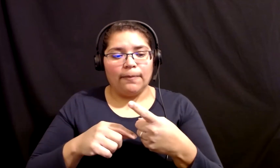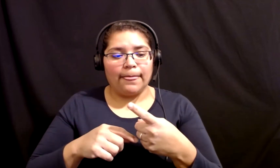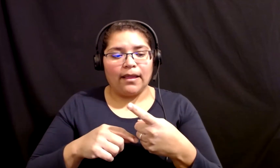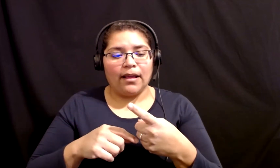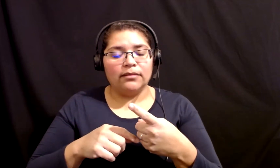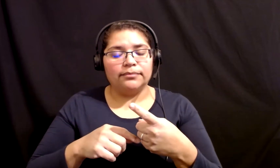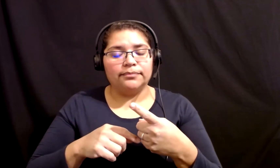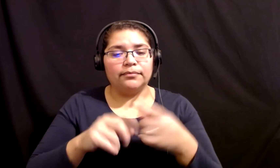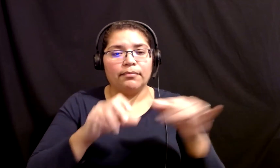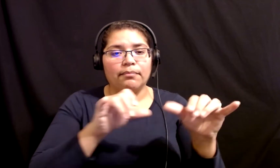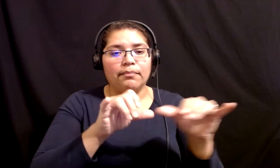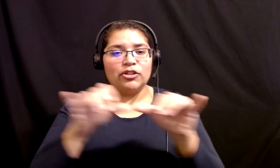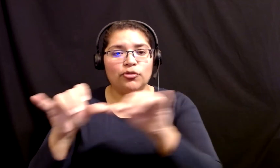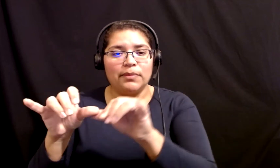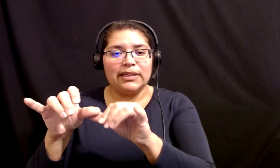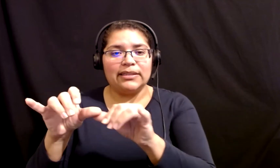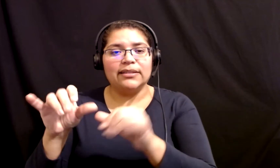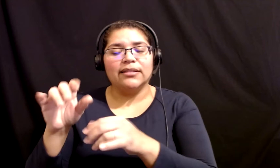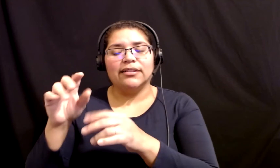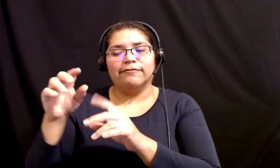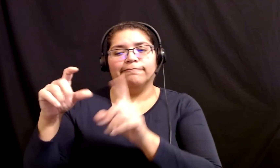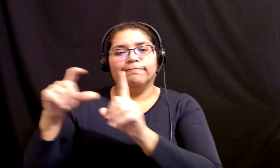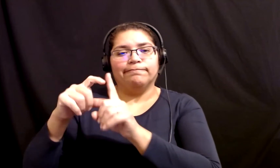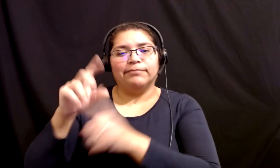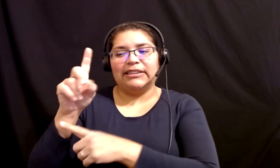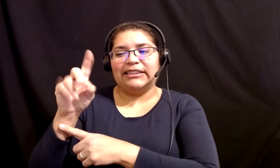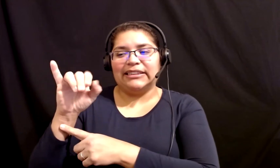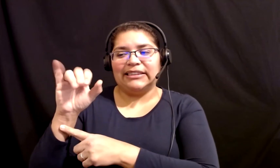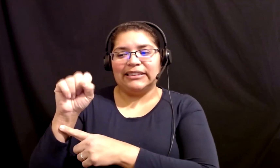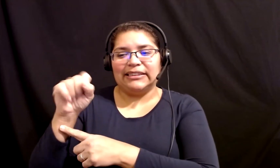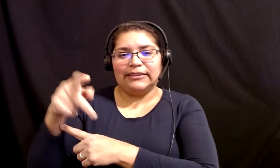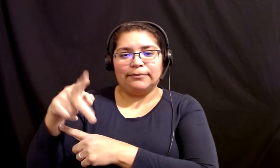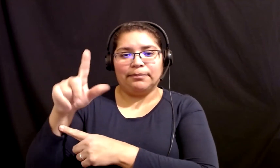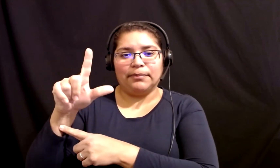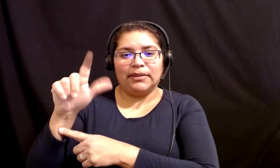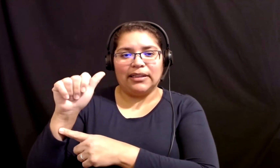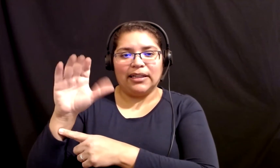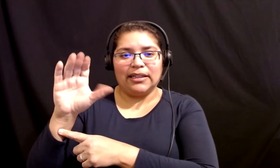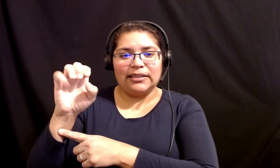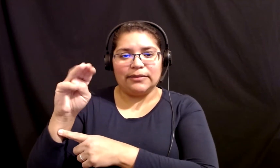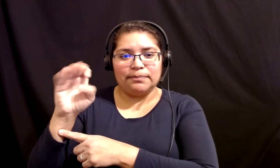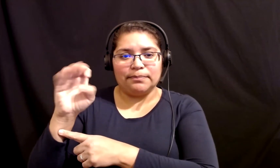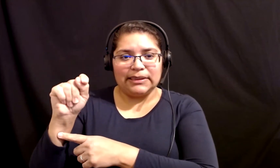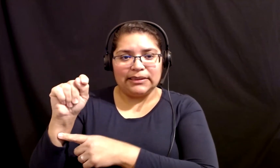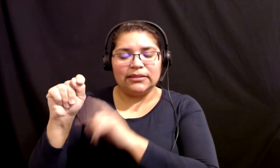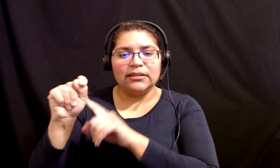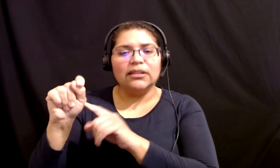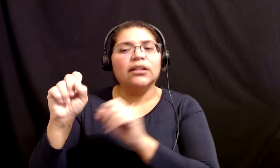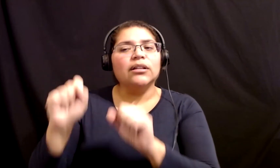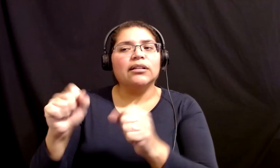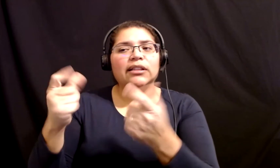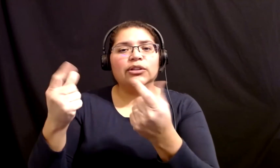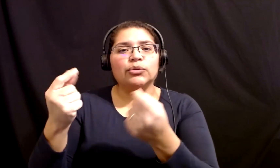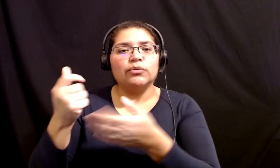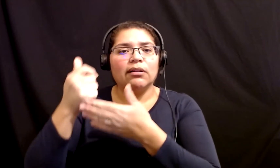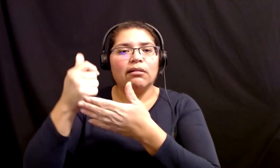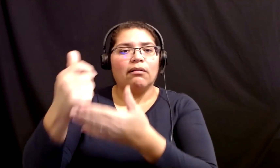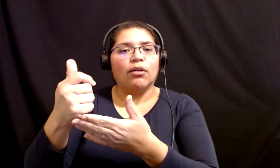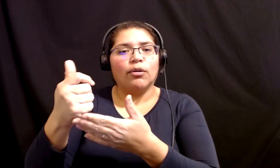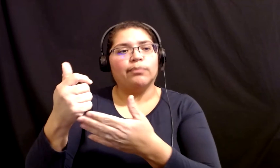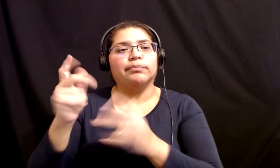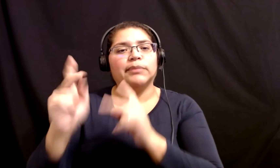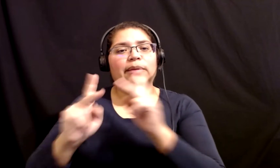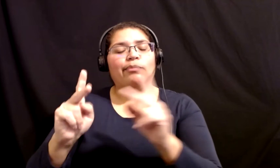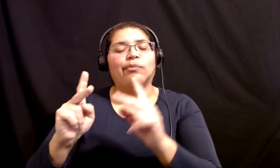measuring displacement. And so the kinds of things we could do that would prevent people from losing the homes